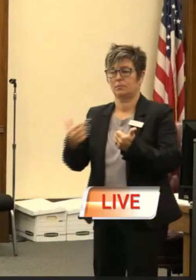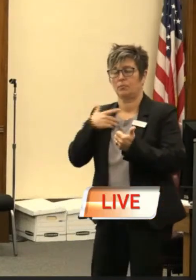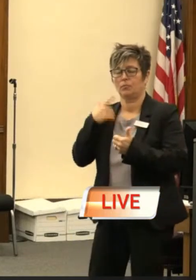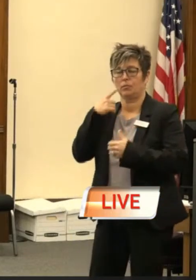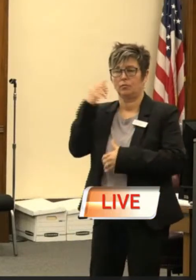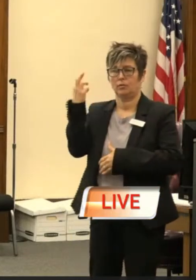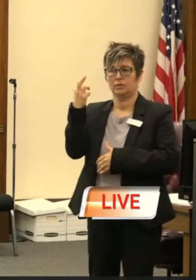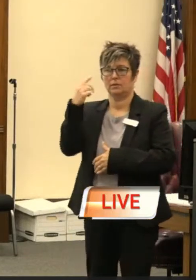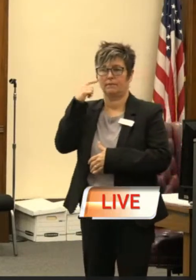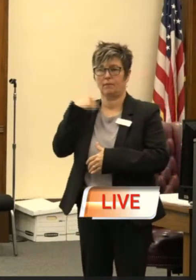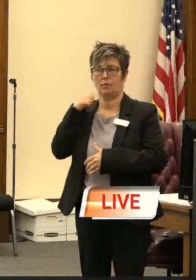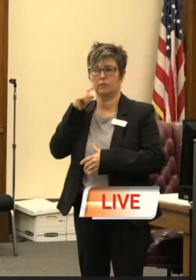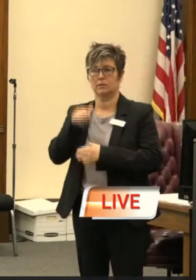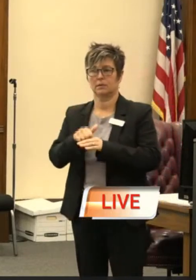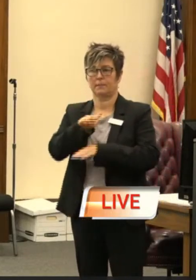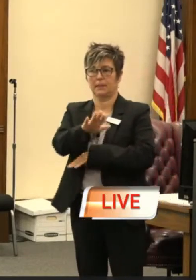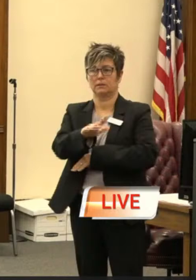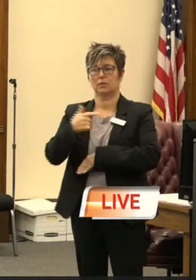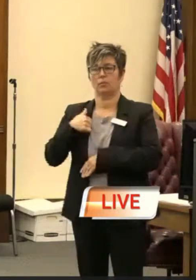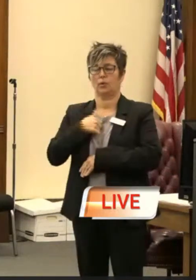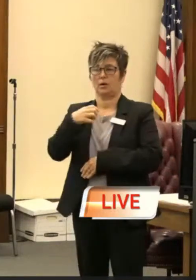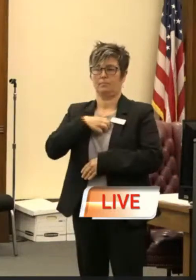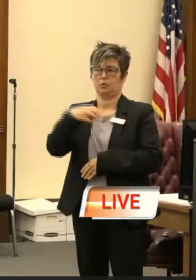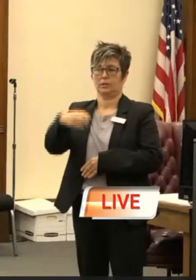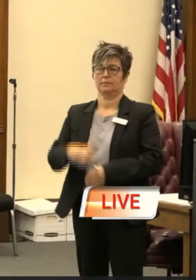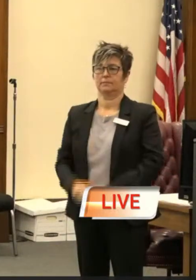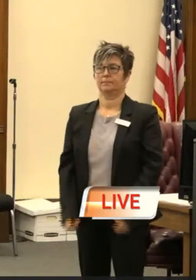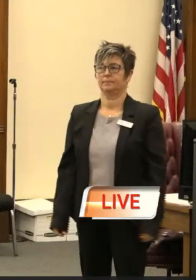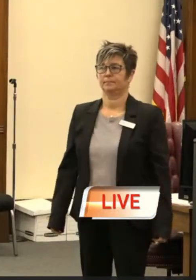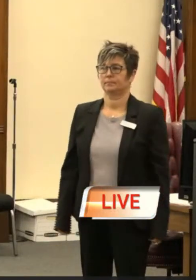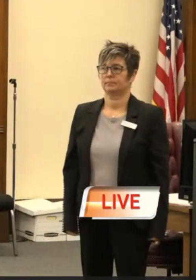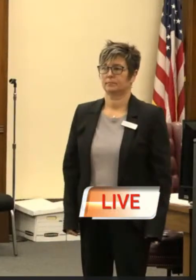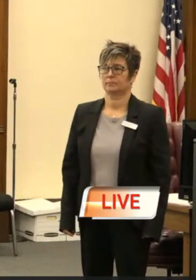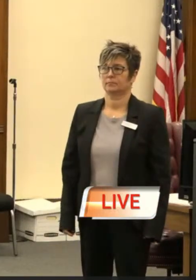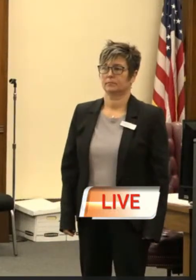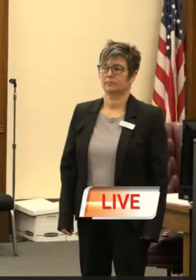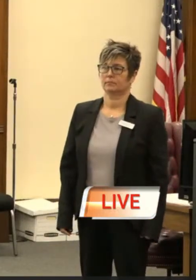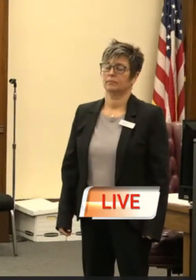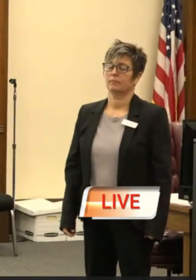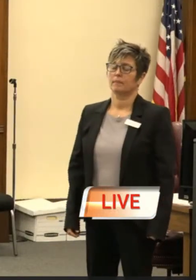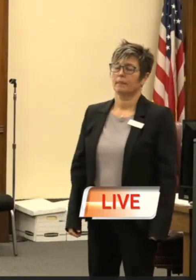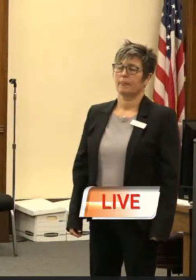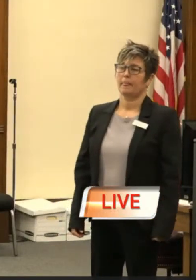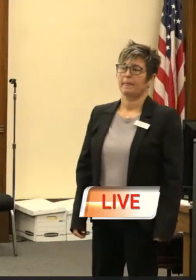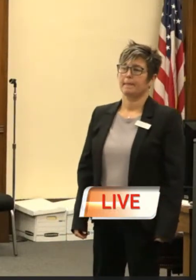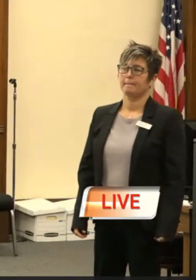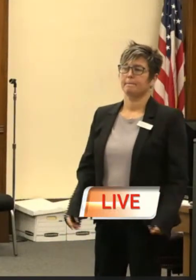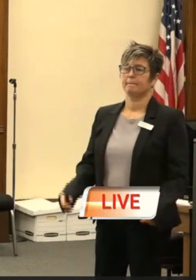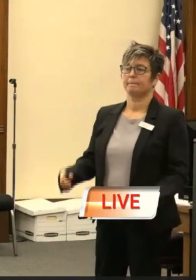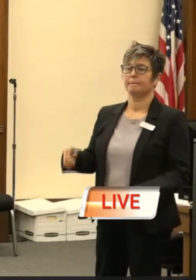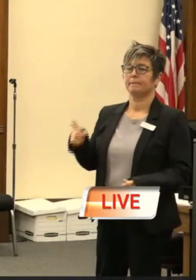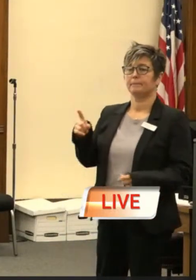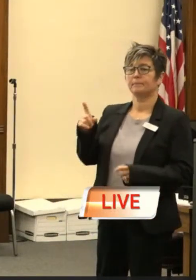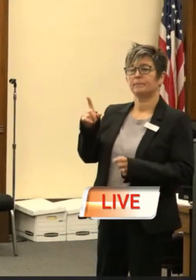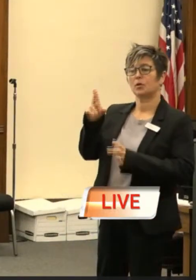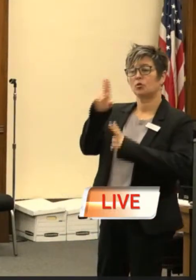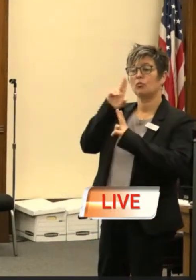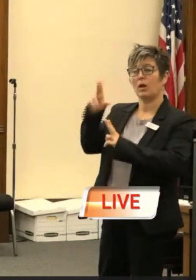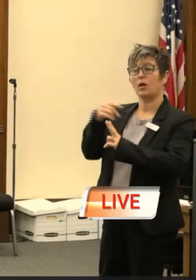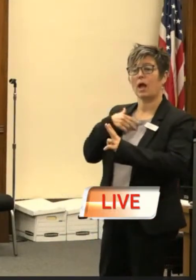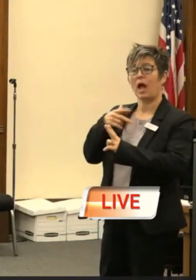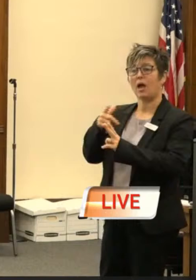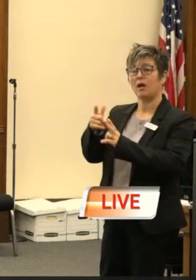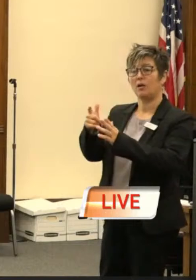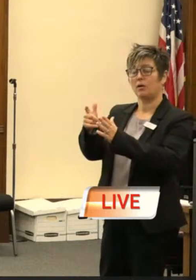would object on those bases. Your Honor, these, I did request certified records.